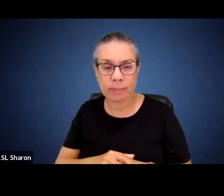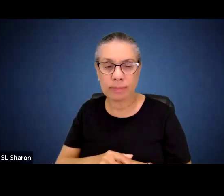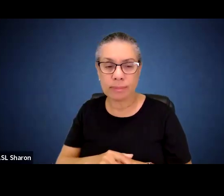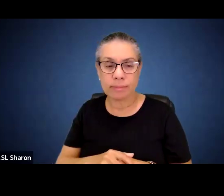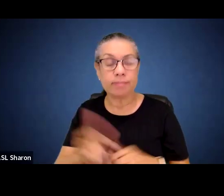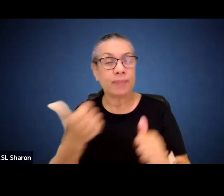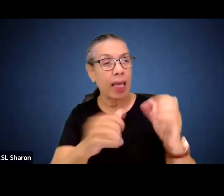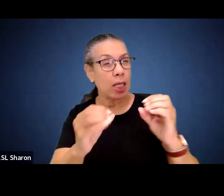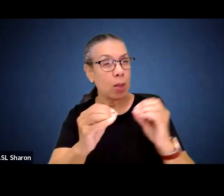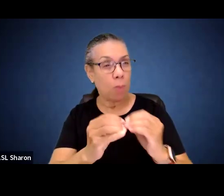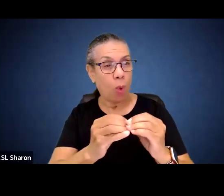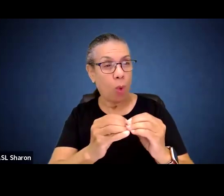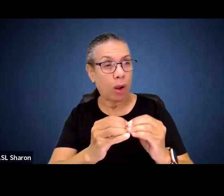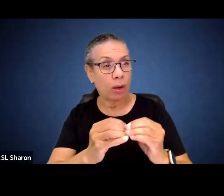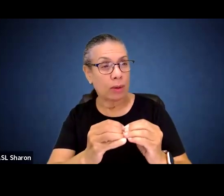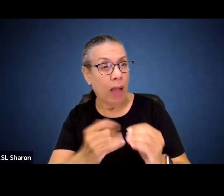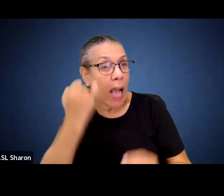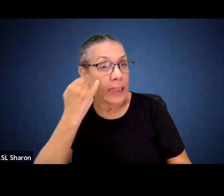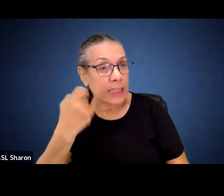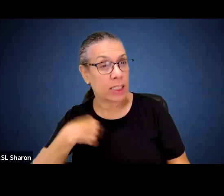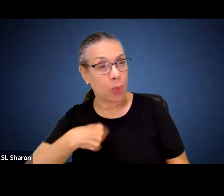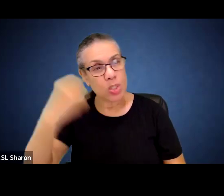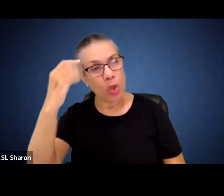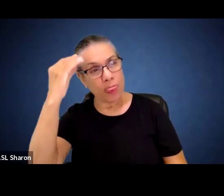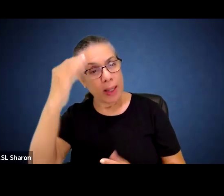else that you think we should be thinking about?